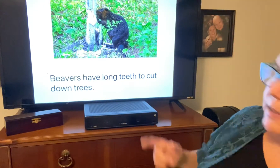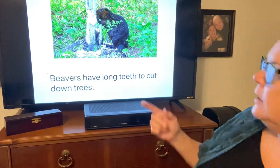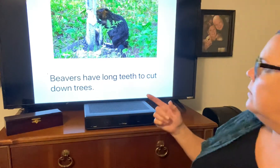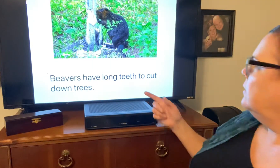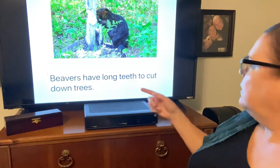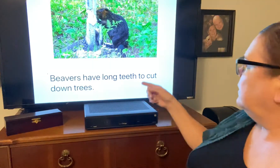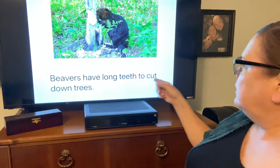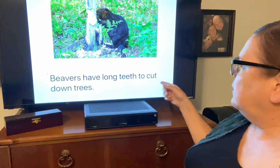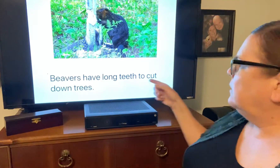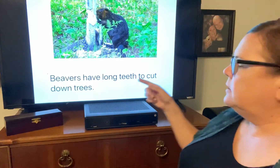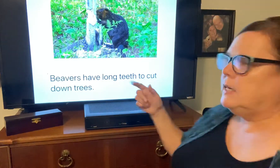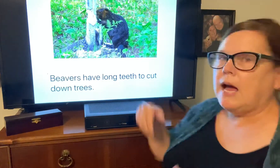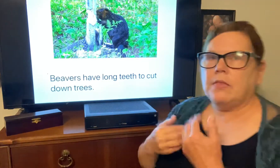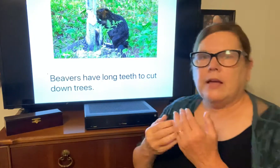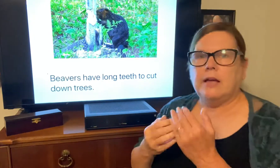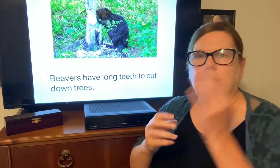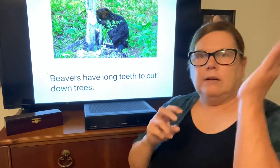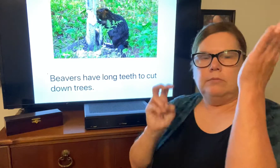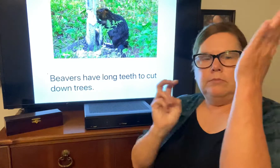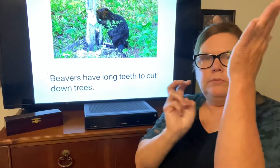Here, see how they,